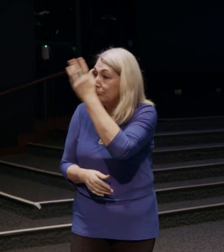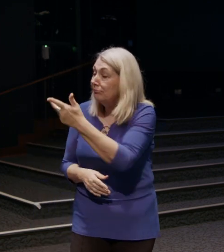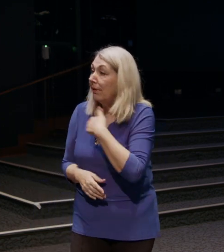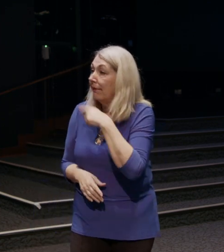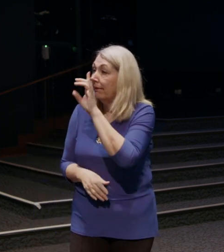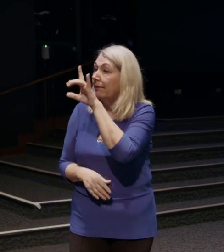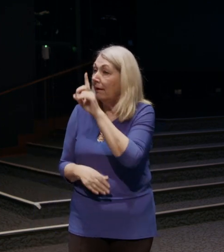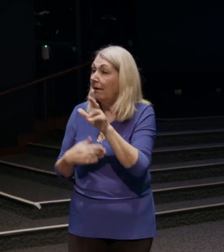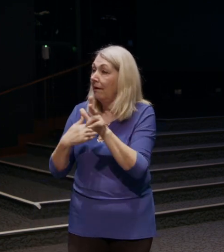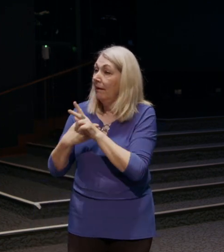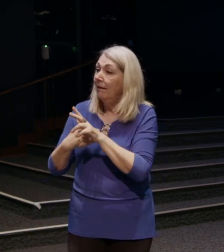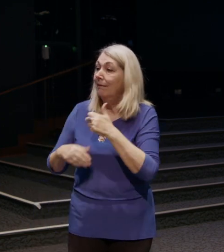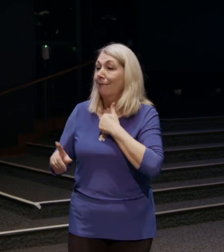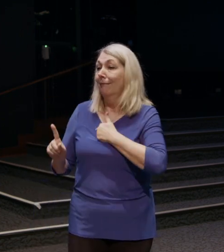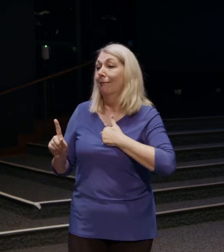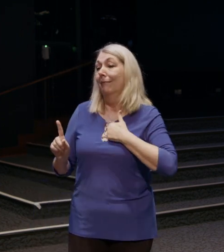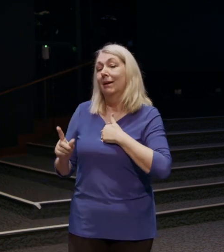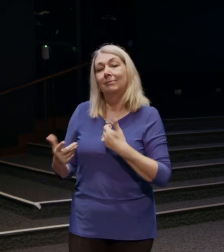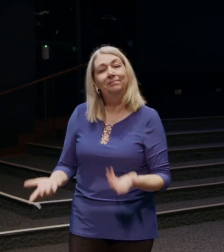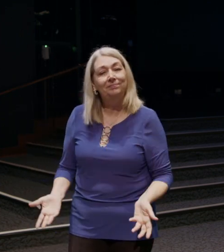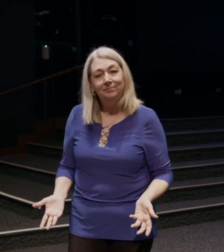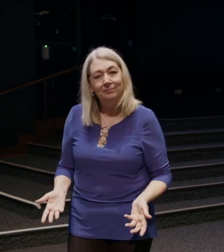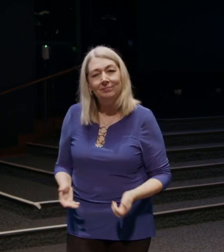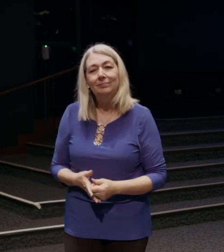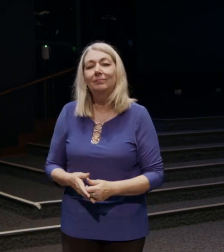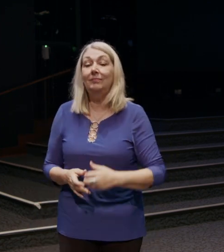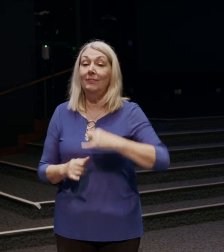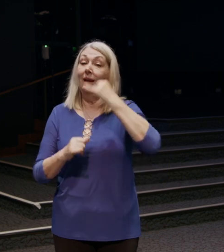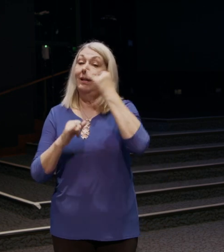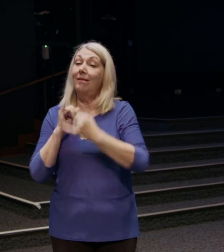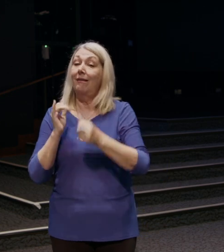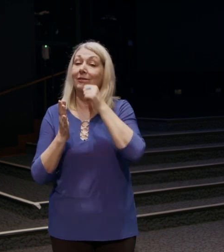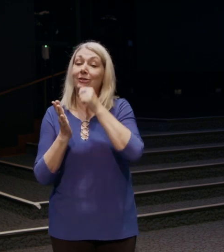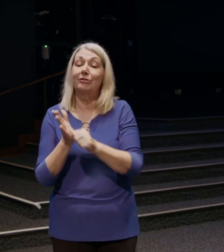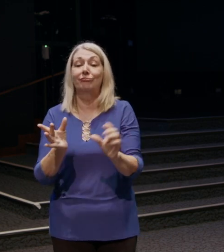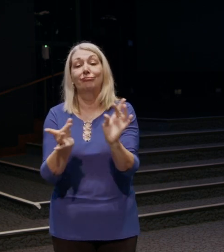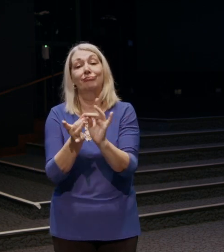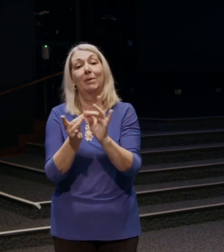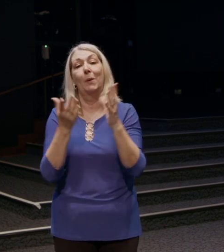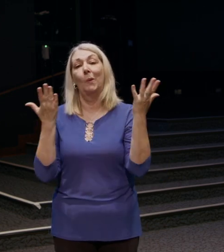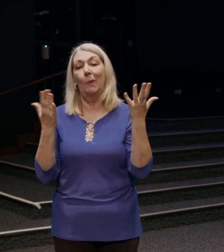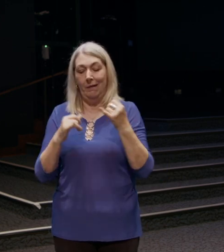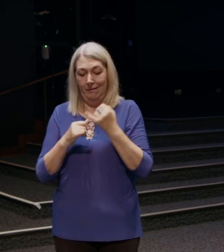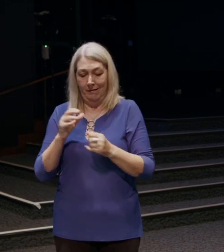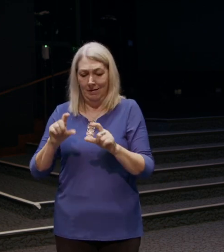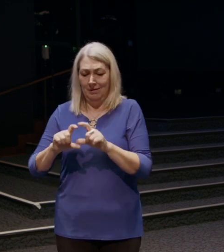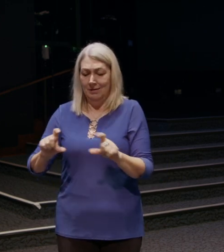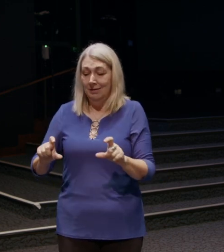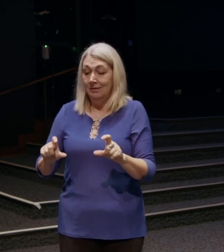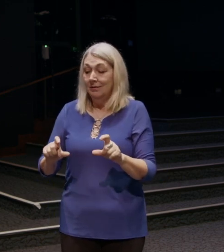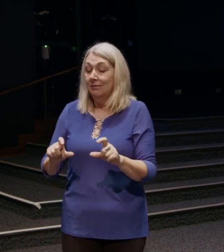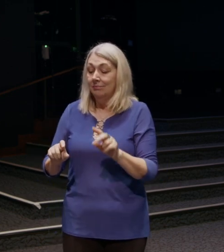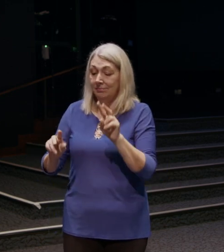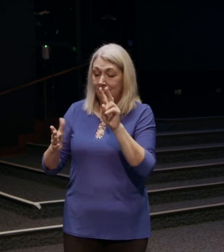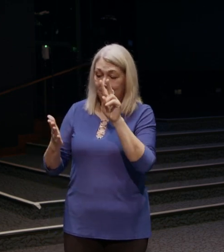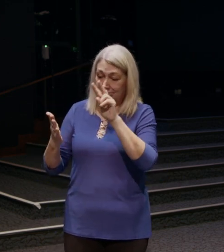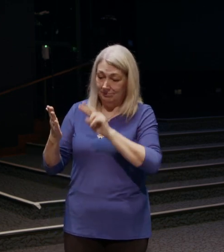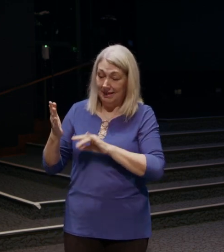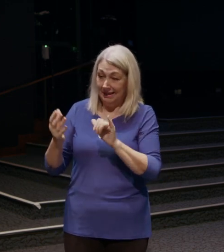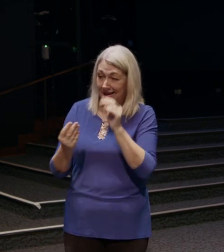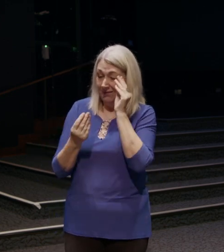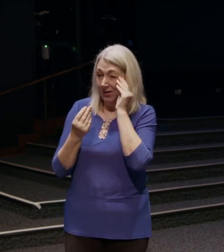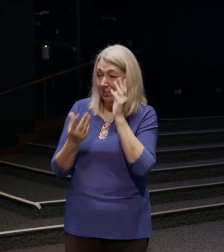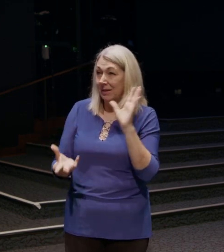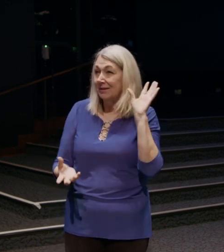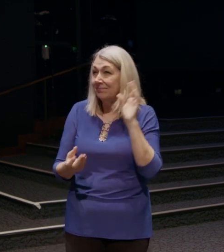not. Listen to the conclusion of this letter. In view of the above information, we are not willing